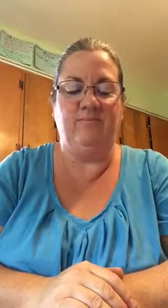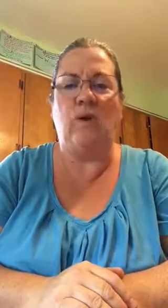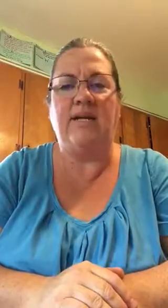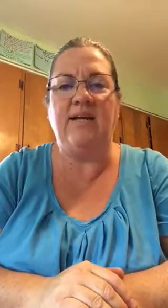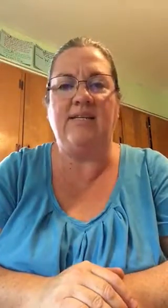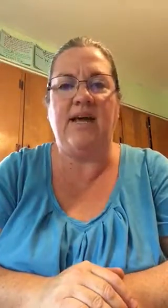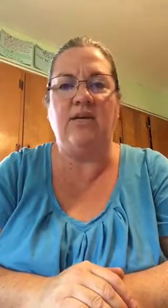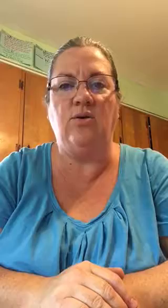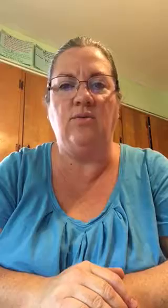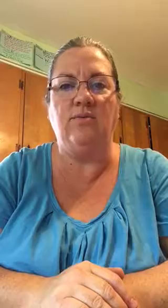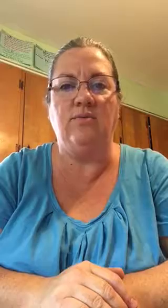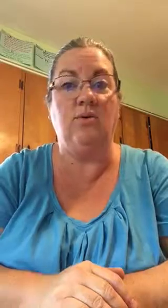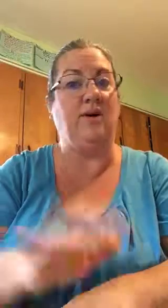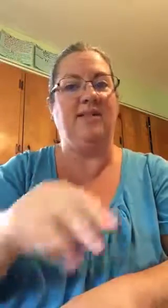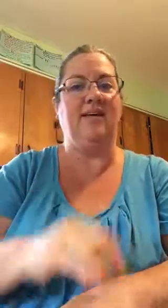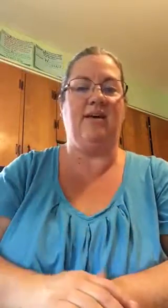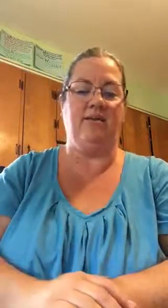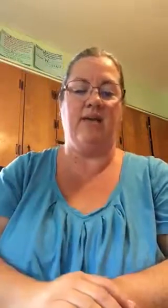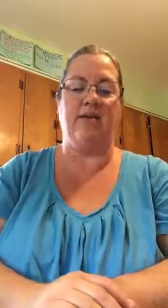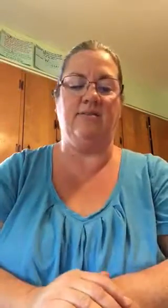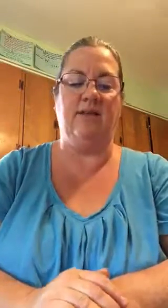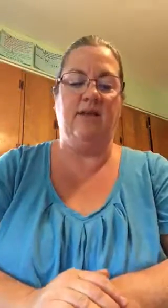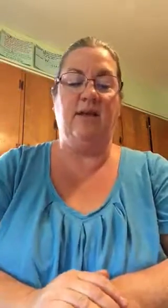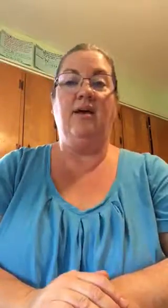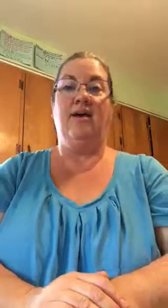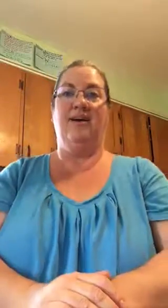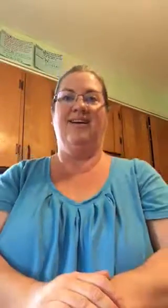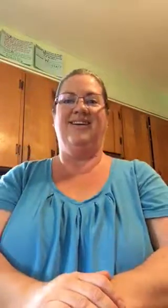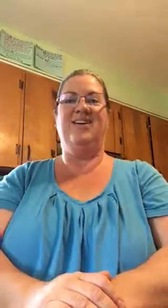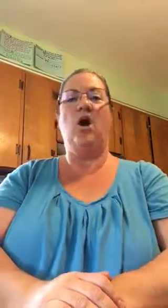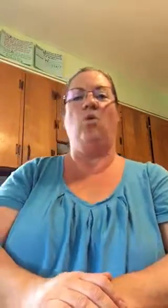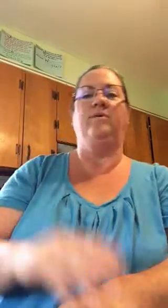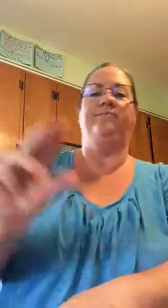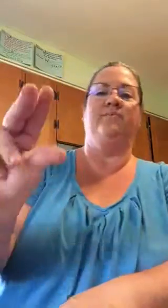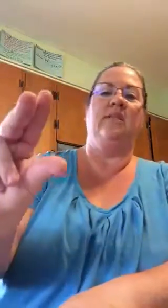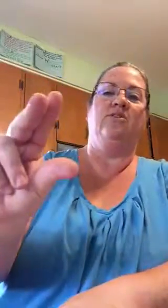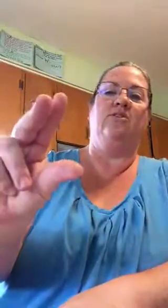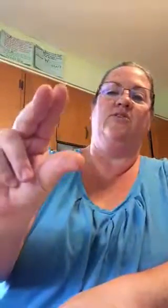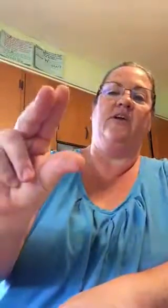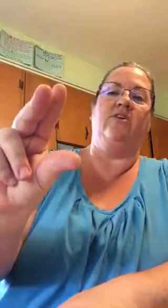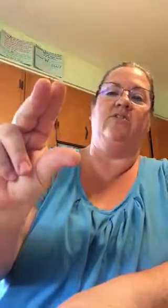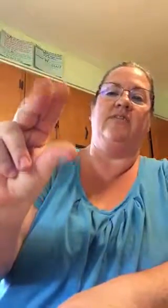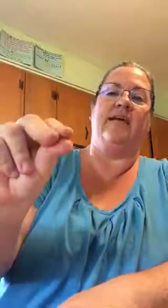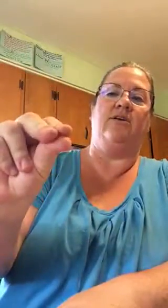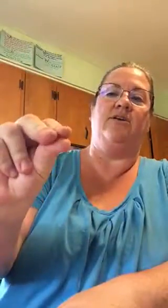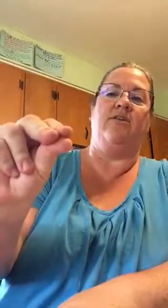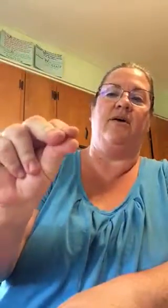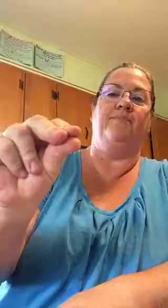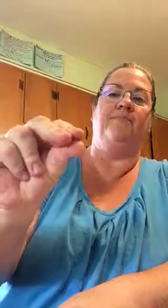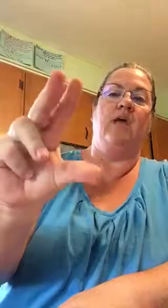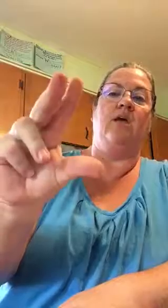Why didn't I sign you? Oh, I'll tell you that in class. No. 2 fingers down on your thumb.